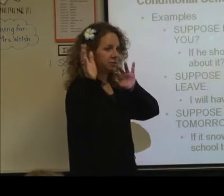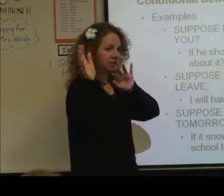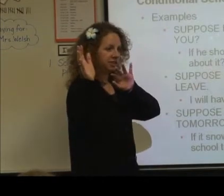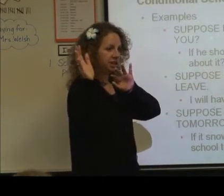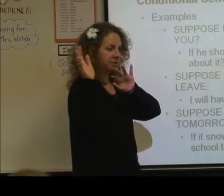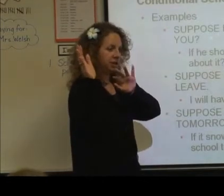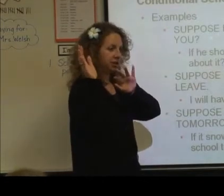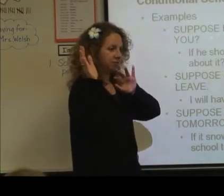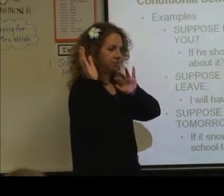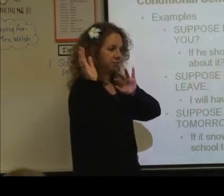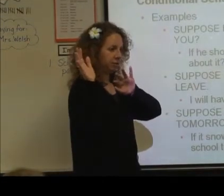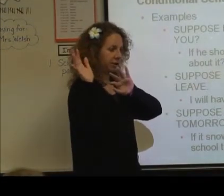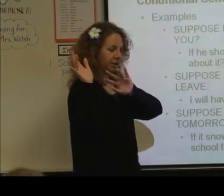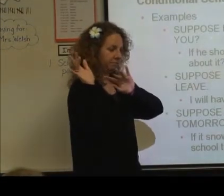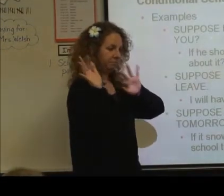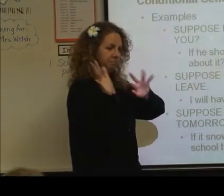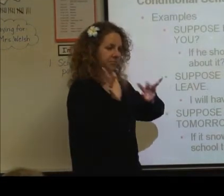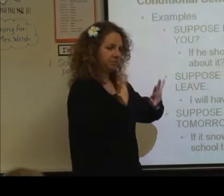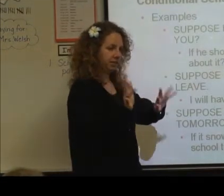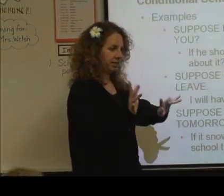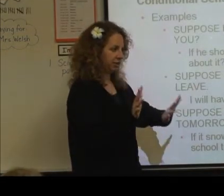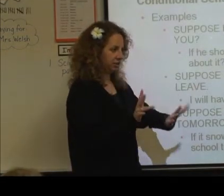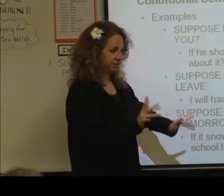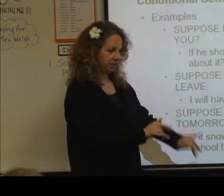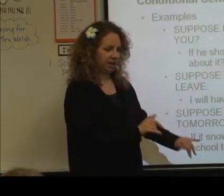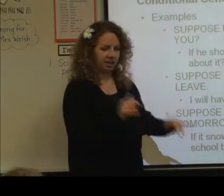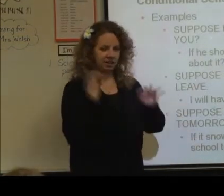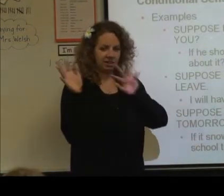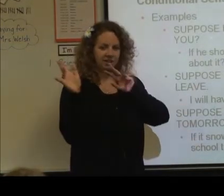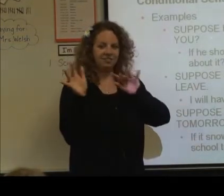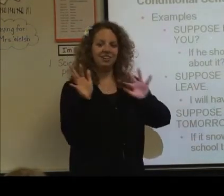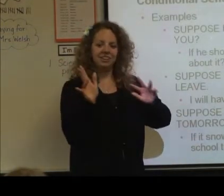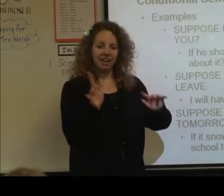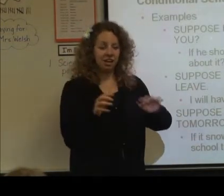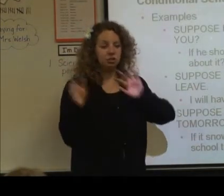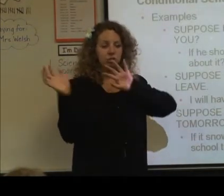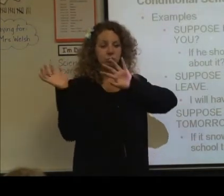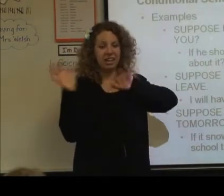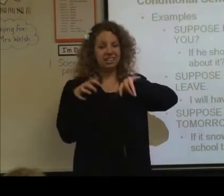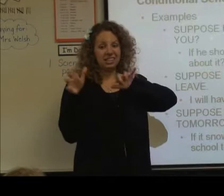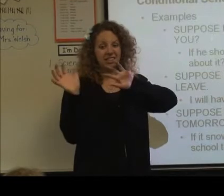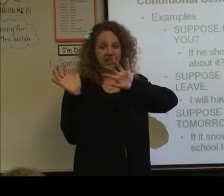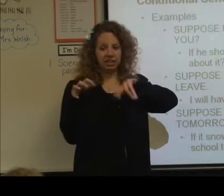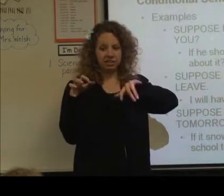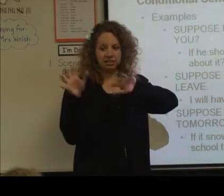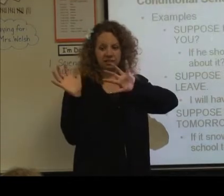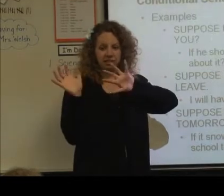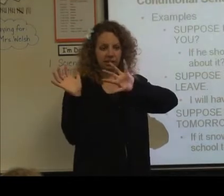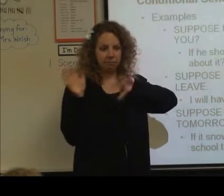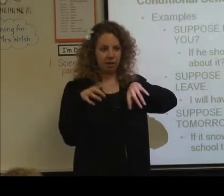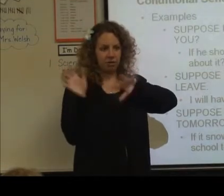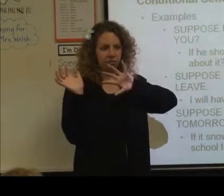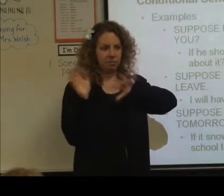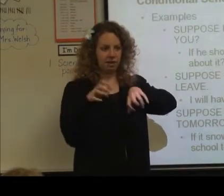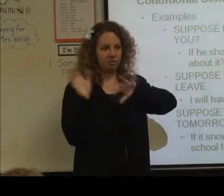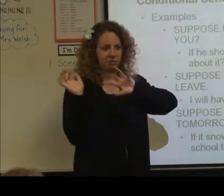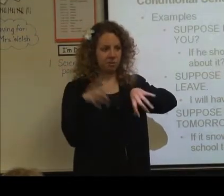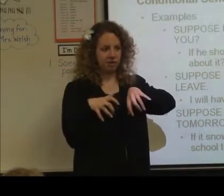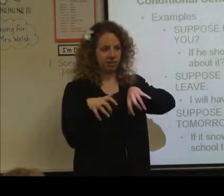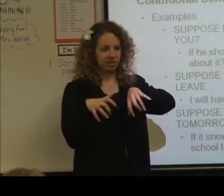dominant side up here, am I right? And then just kind of glitter it down. Yeah, so rain is like this, like pound, pound, pound like